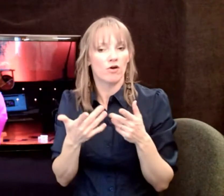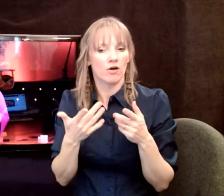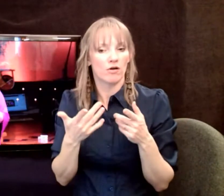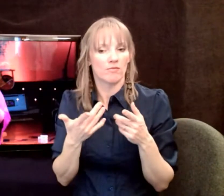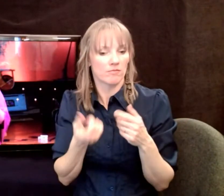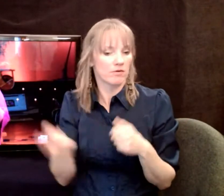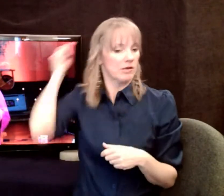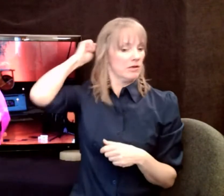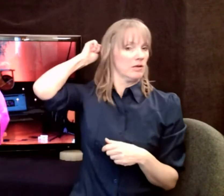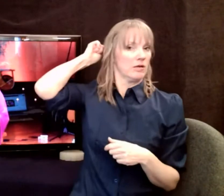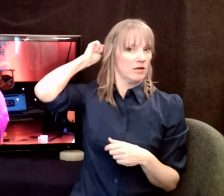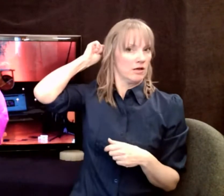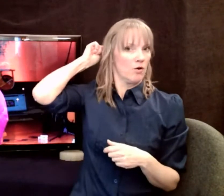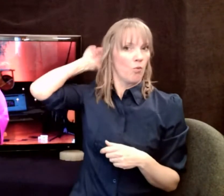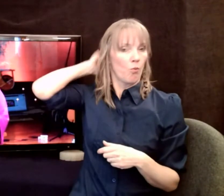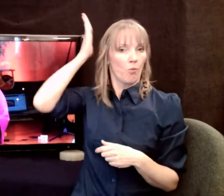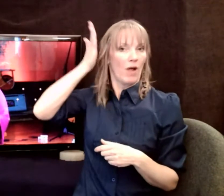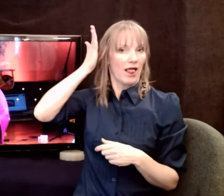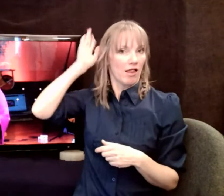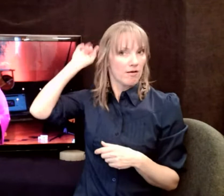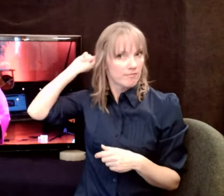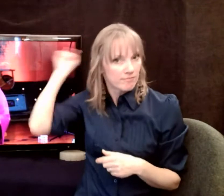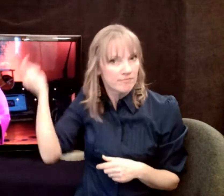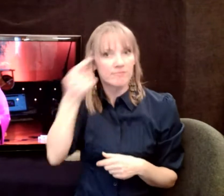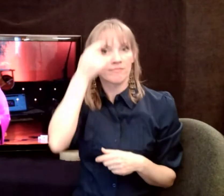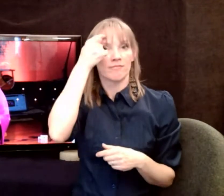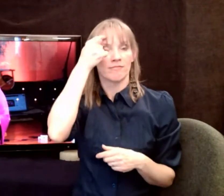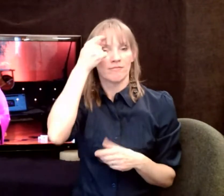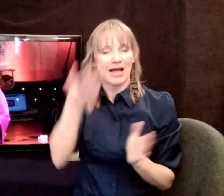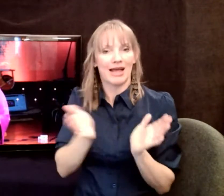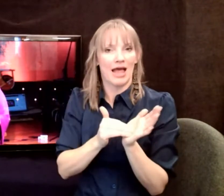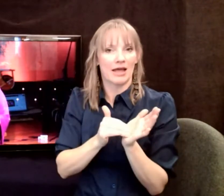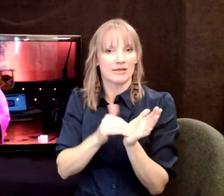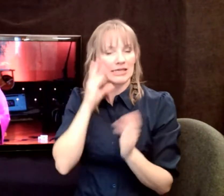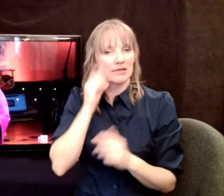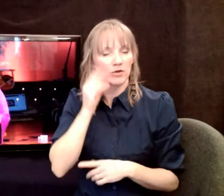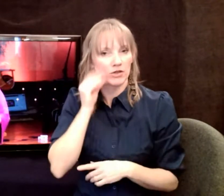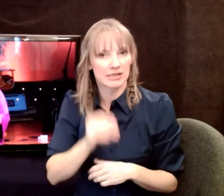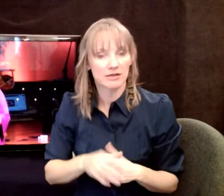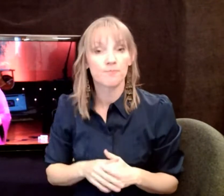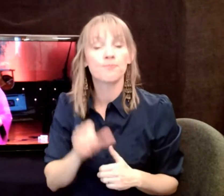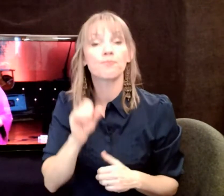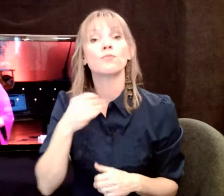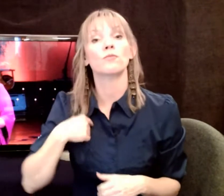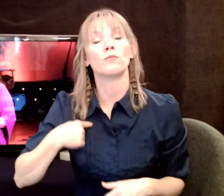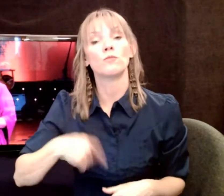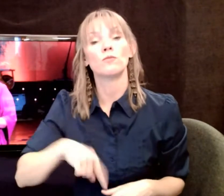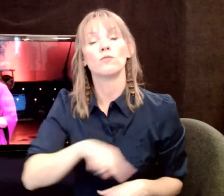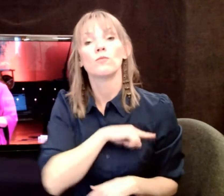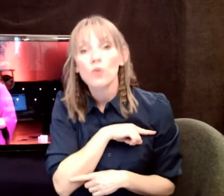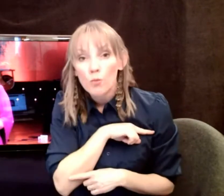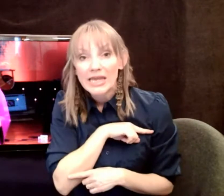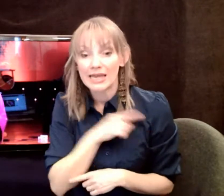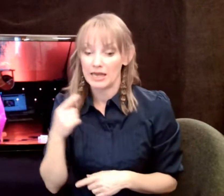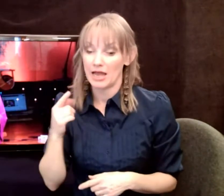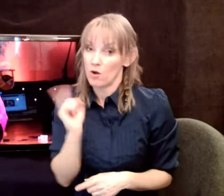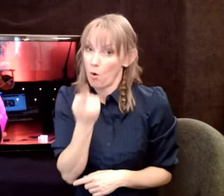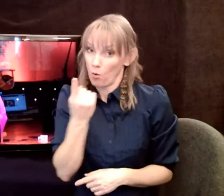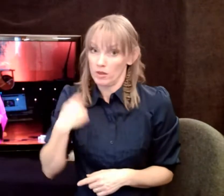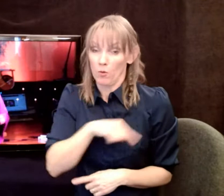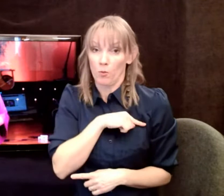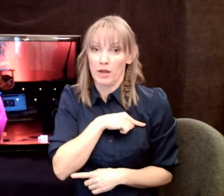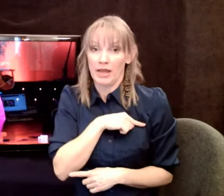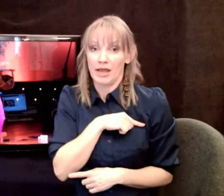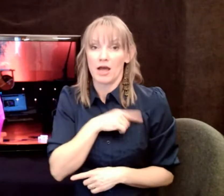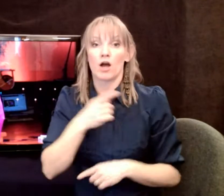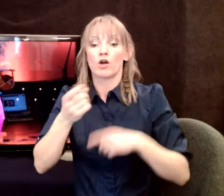thought tends to return again as some condition. So we, and we alone,